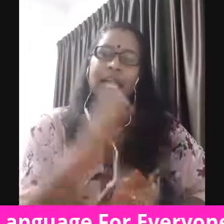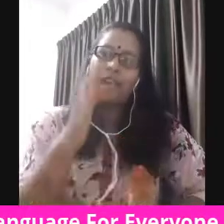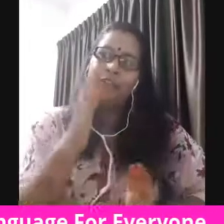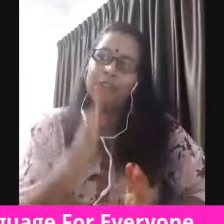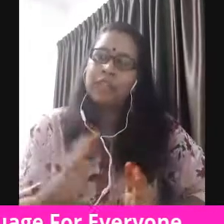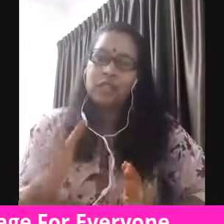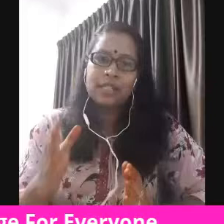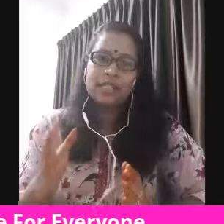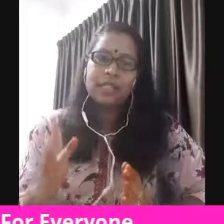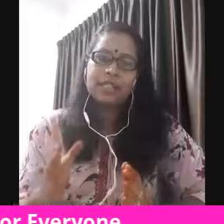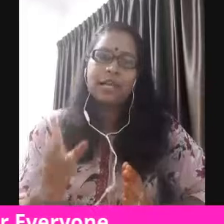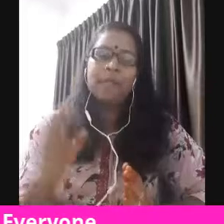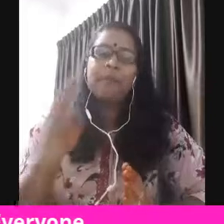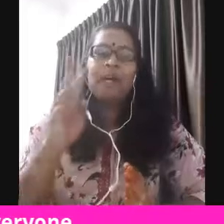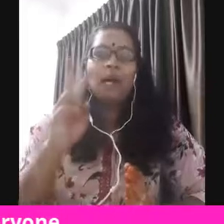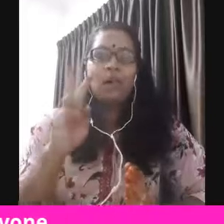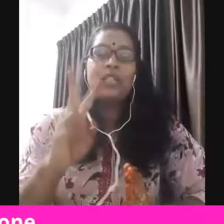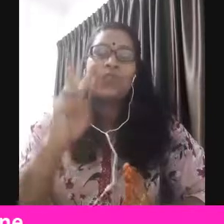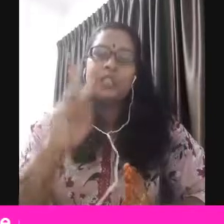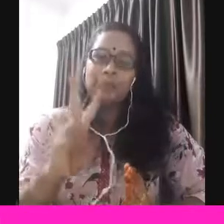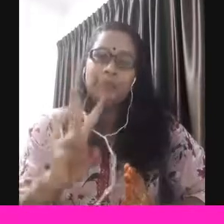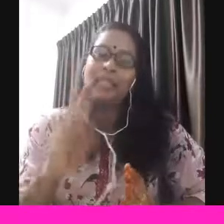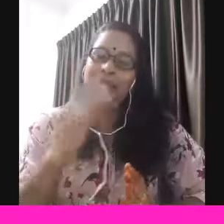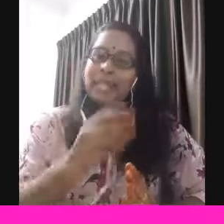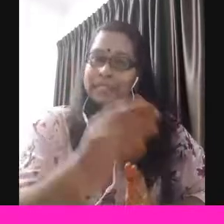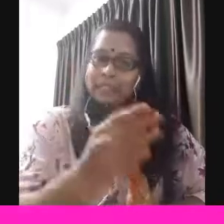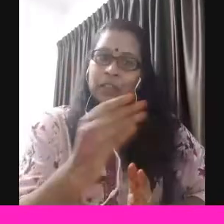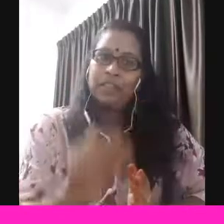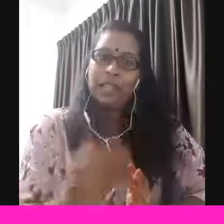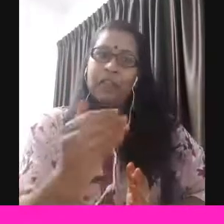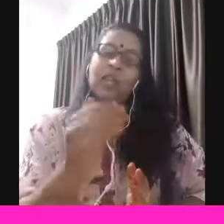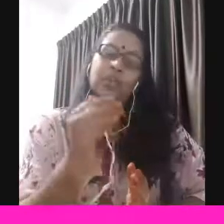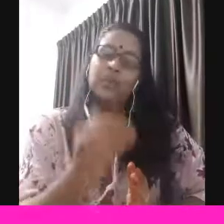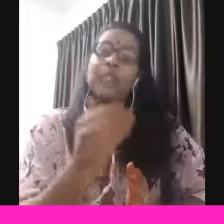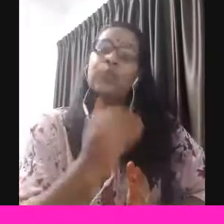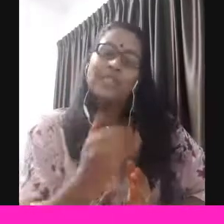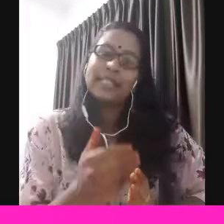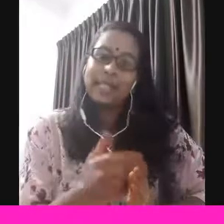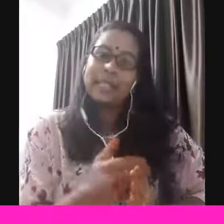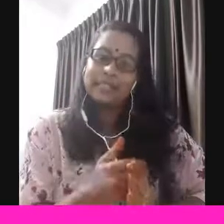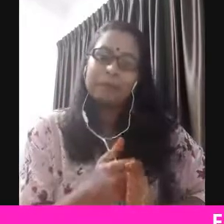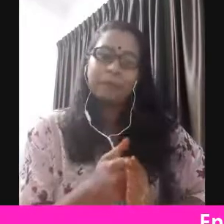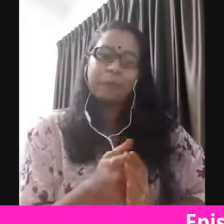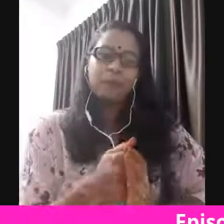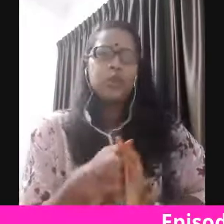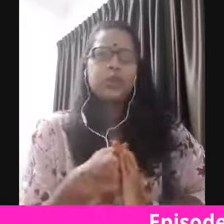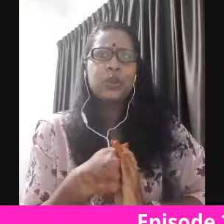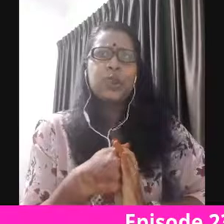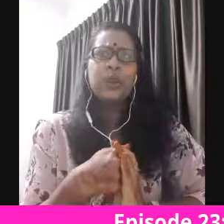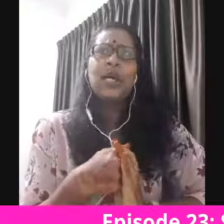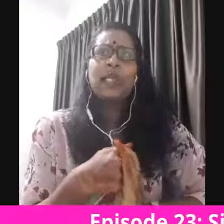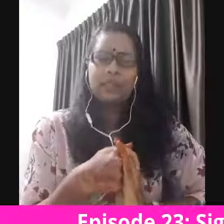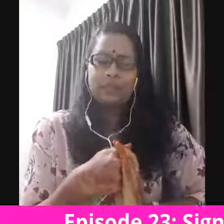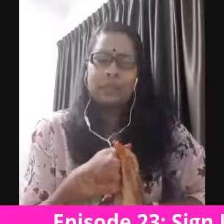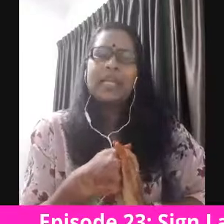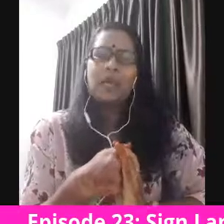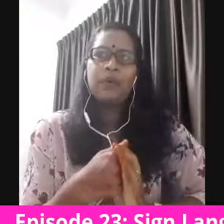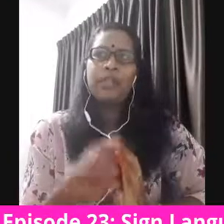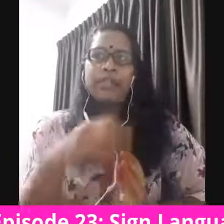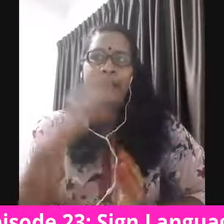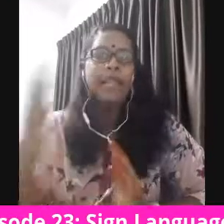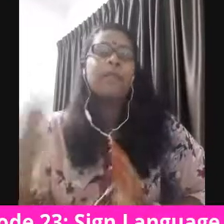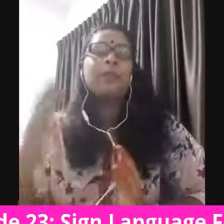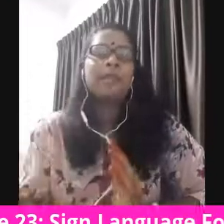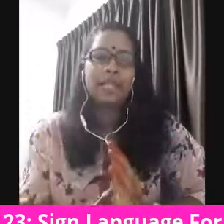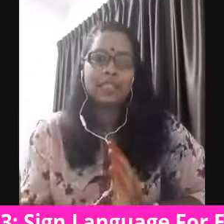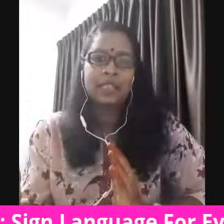because every courses is only 20 people can enter. 20 Mhm. students can enter. So they will see